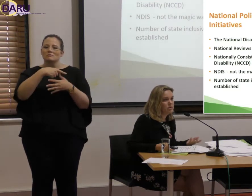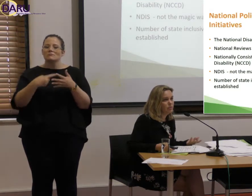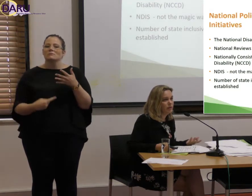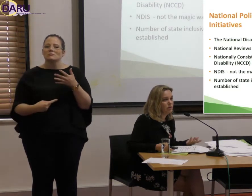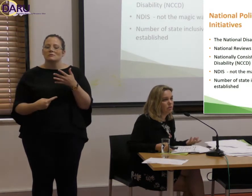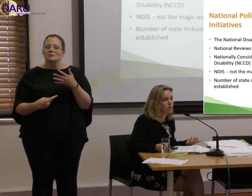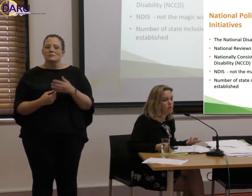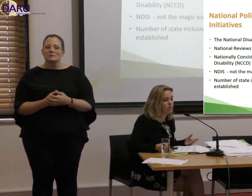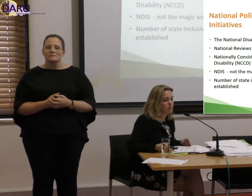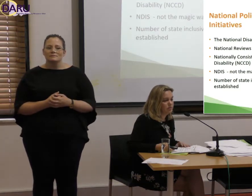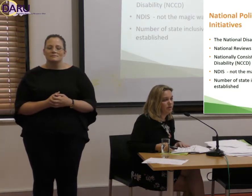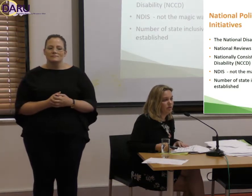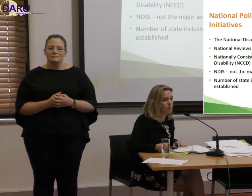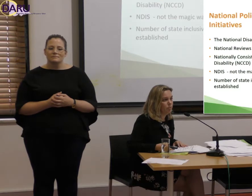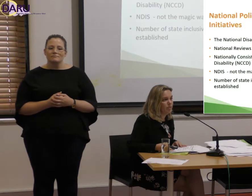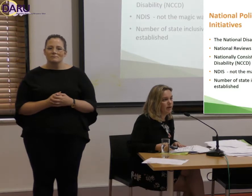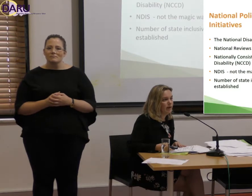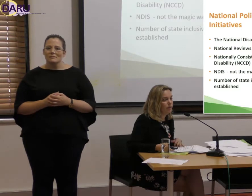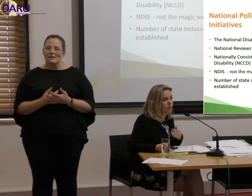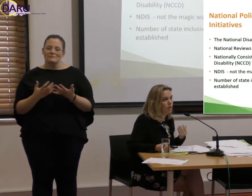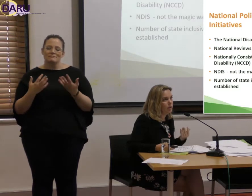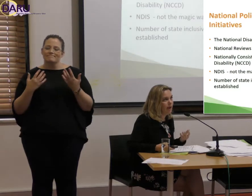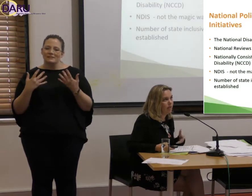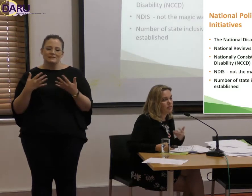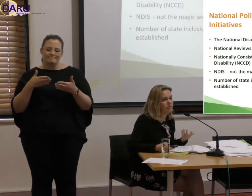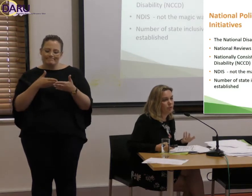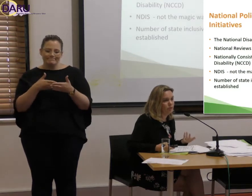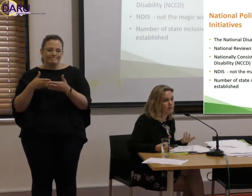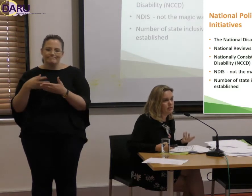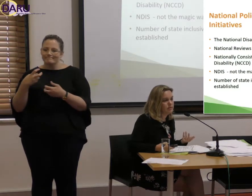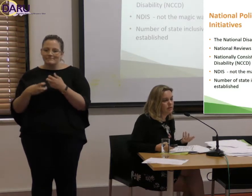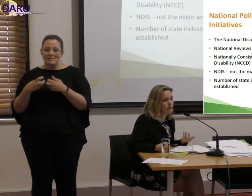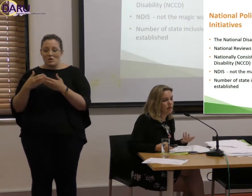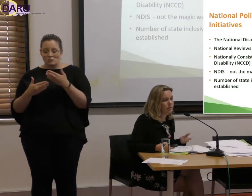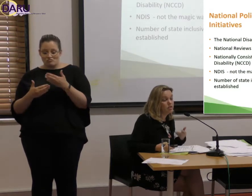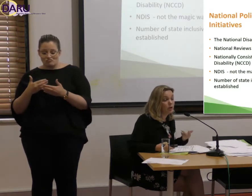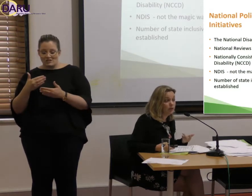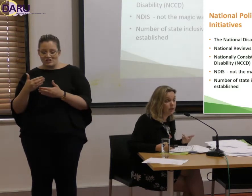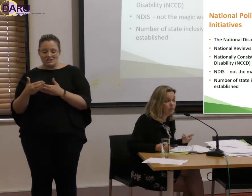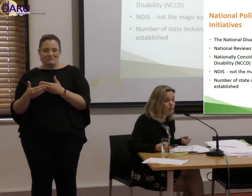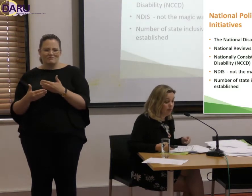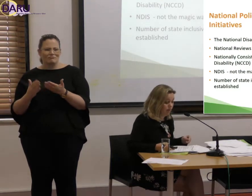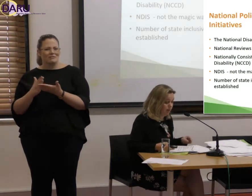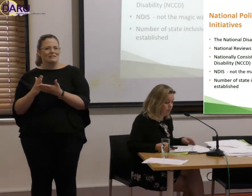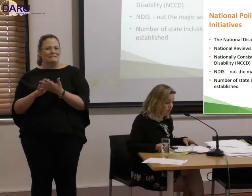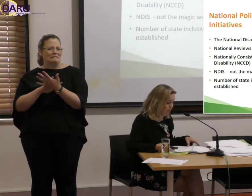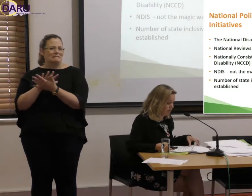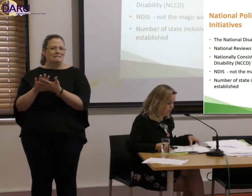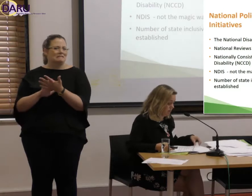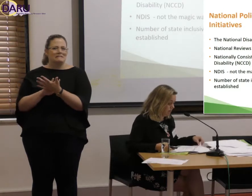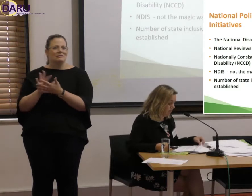know, it's been very problematic, and how things have progressed is not clear.